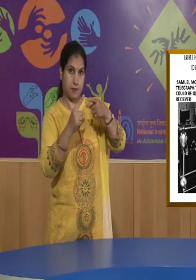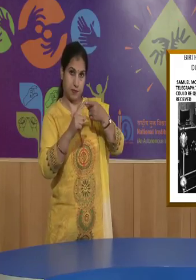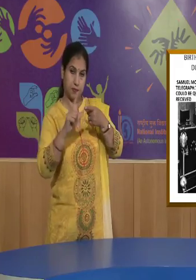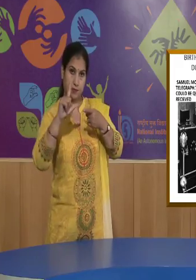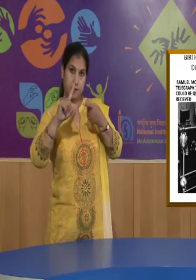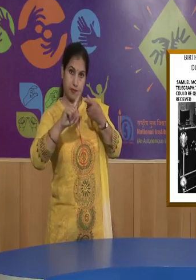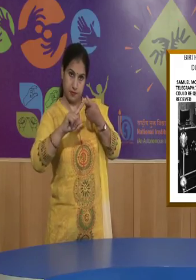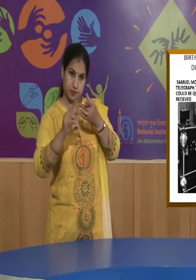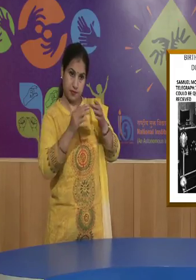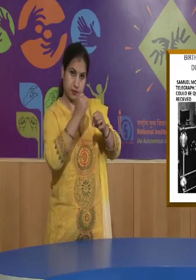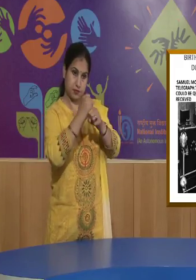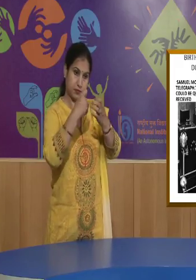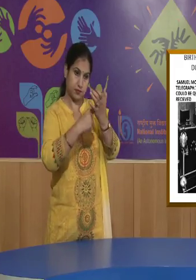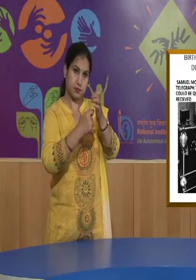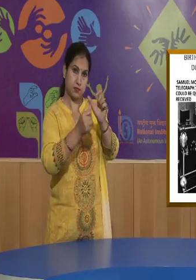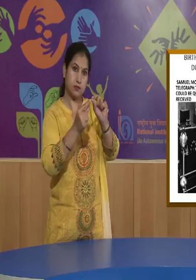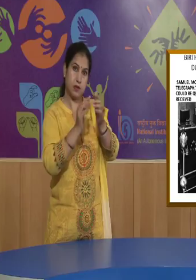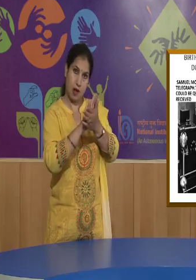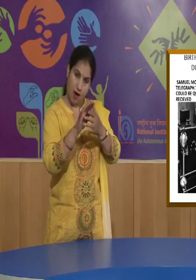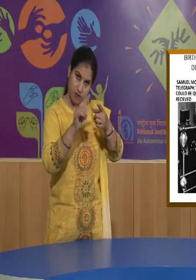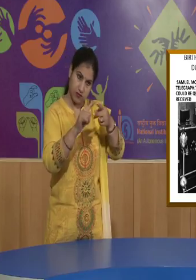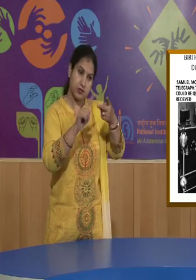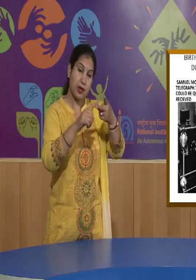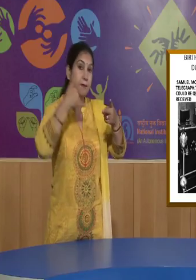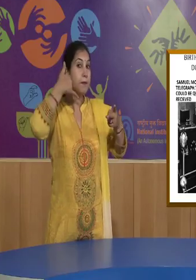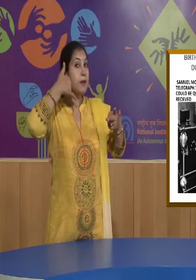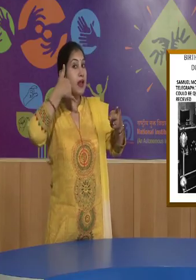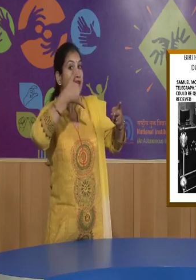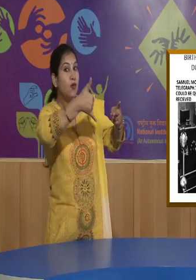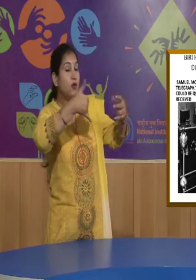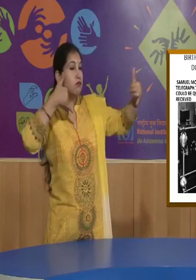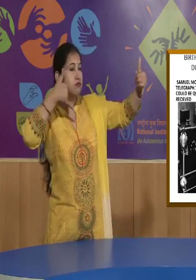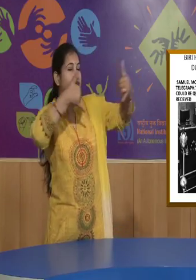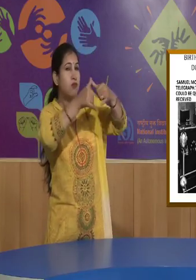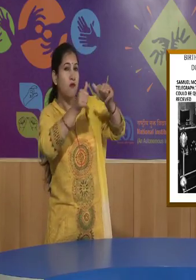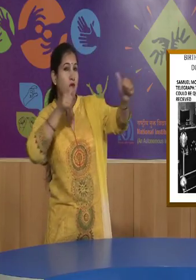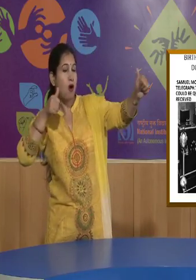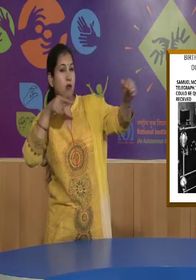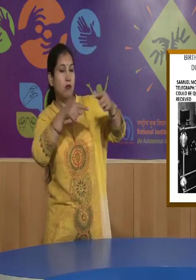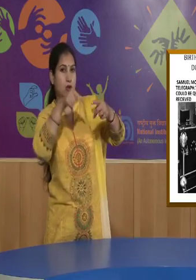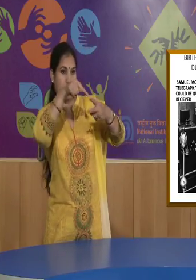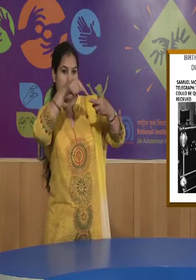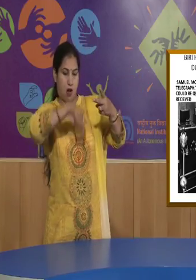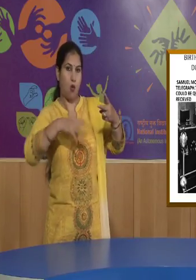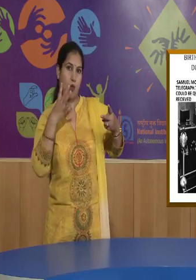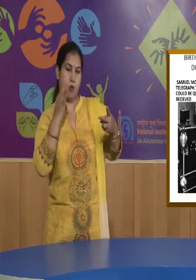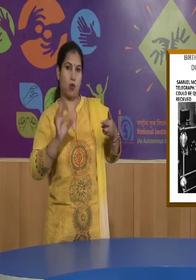telephone was also very important, as now it became possible for